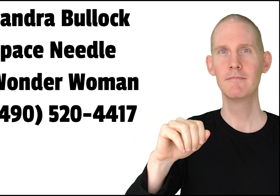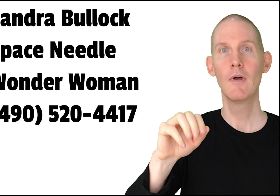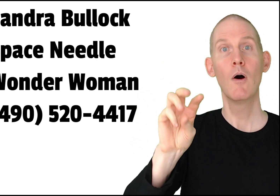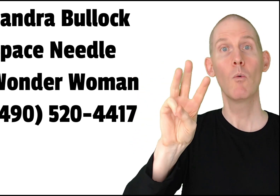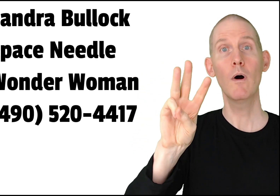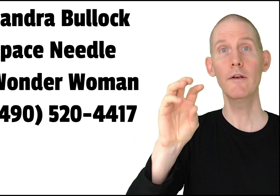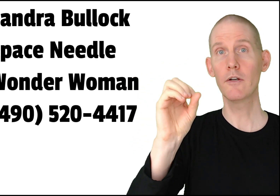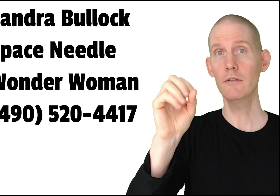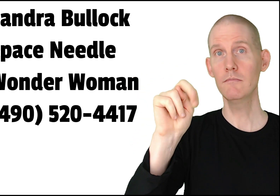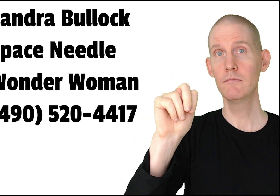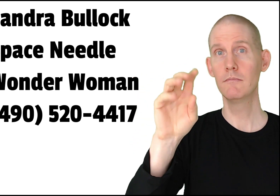Wonder.